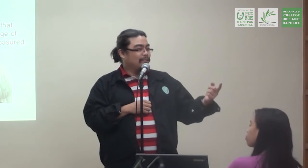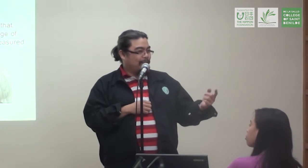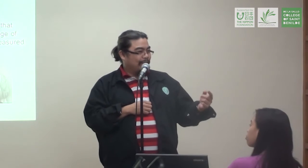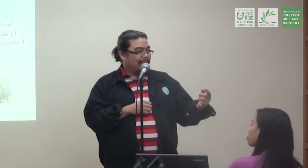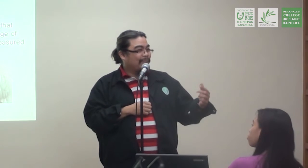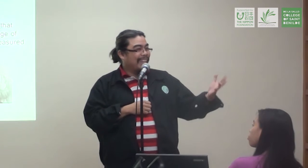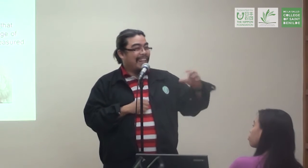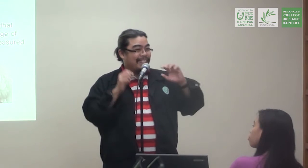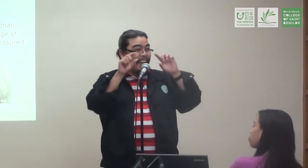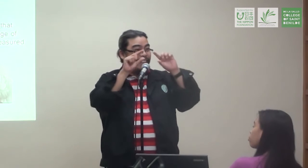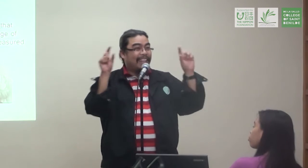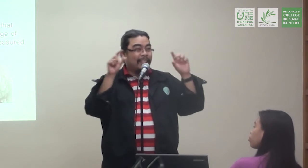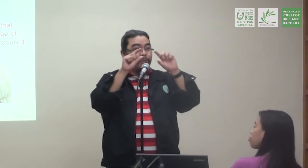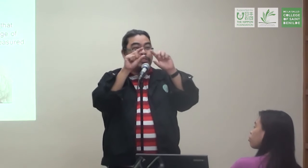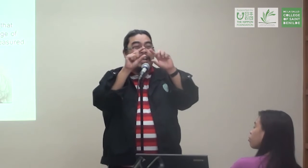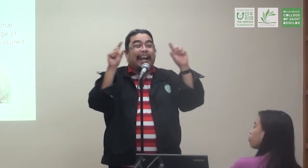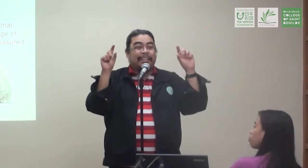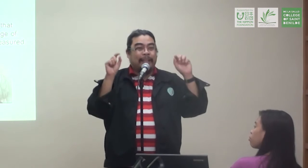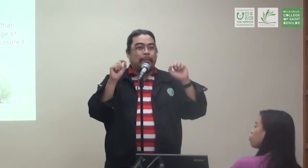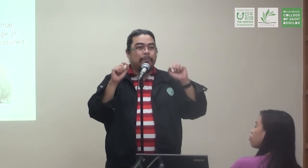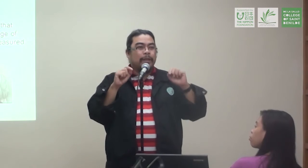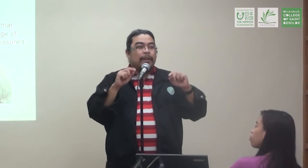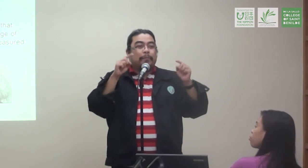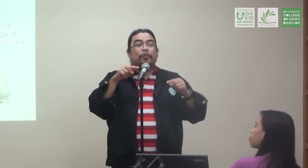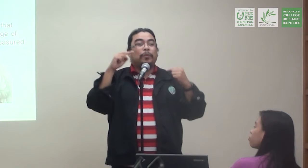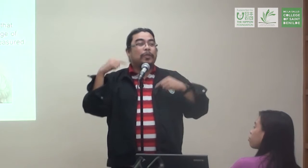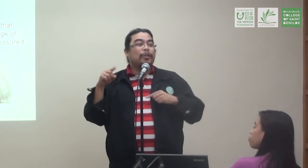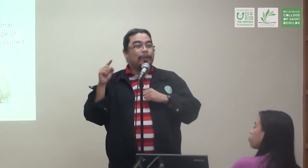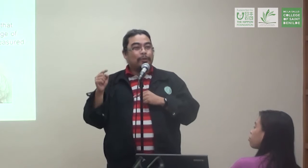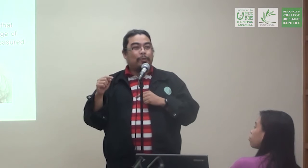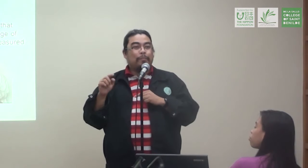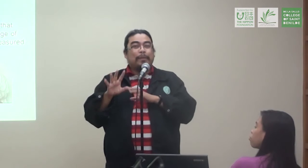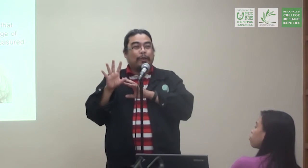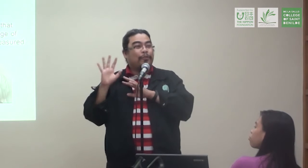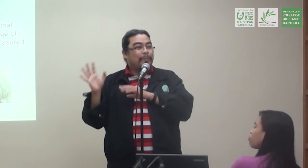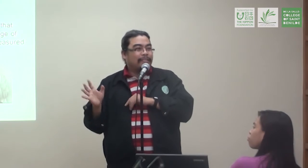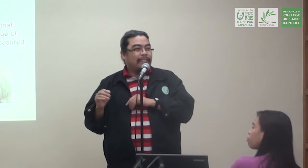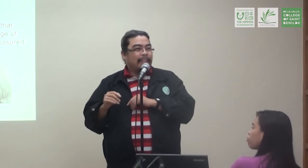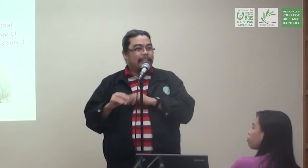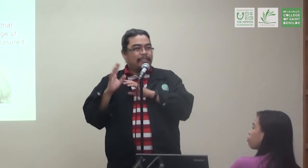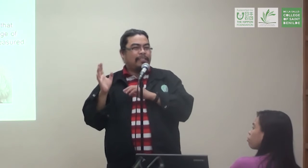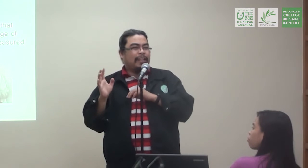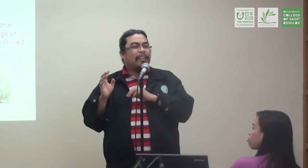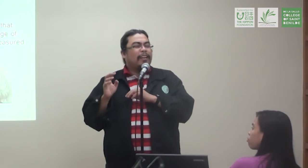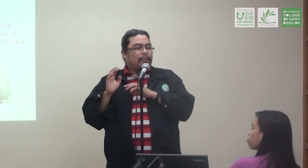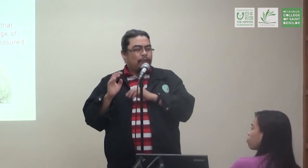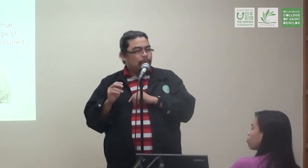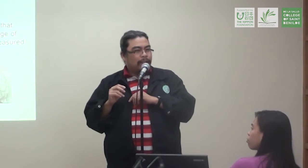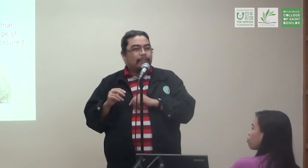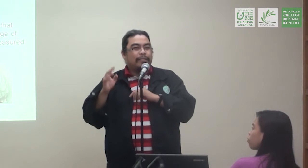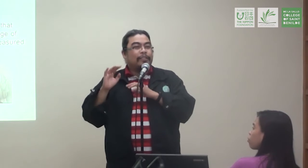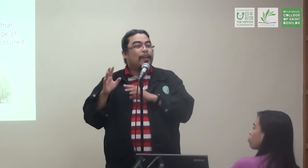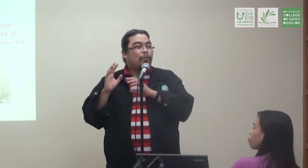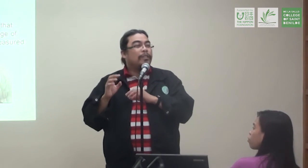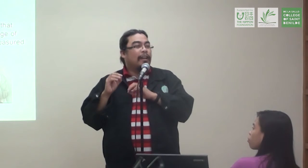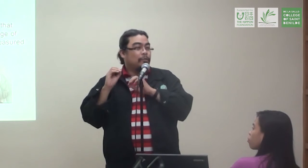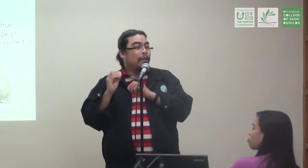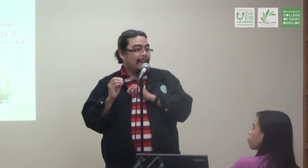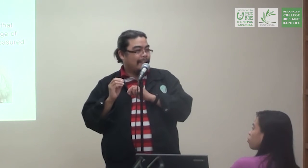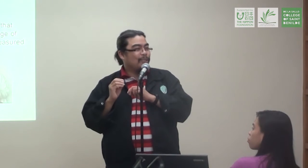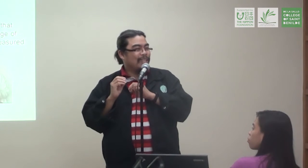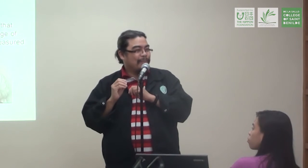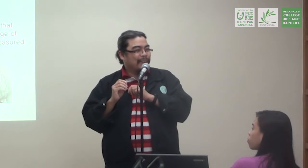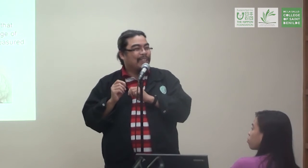to concerts, something like that. That was the item. But when we talked to people from SDS, they said, you know what, the death will